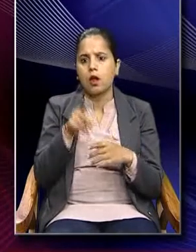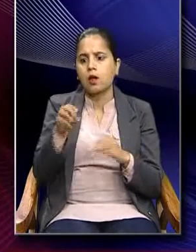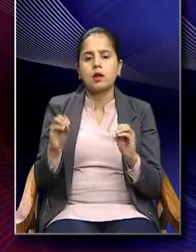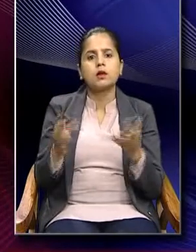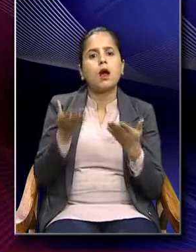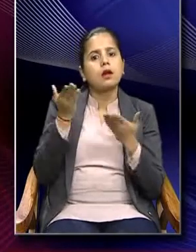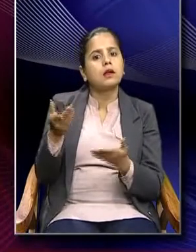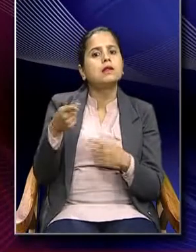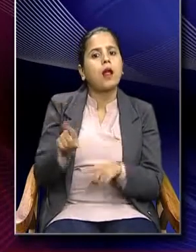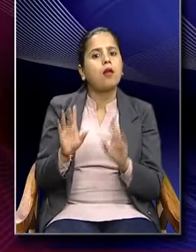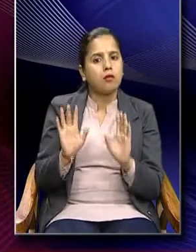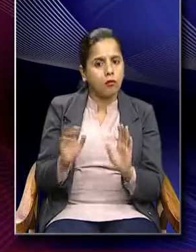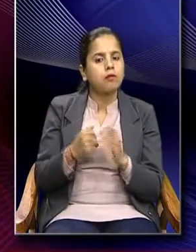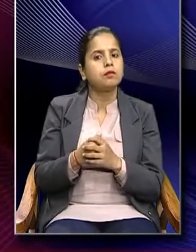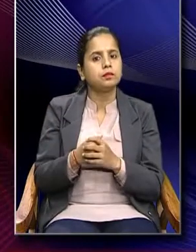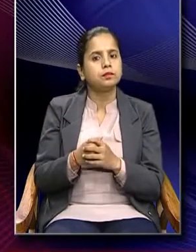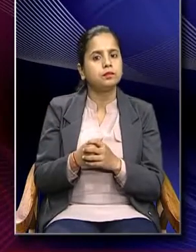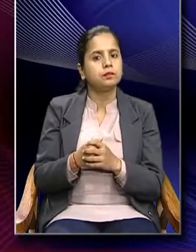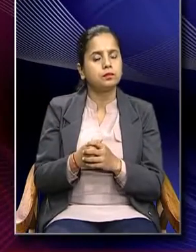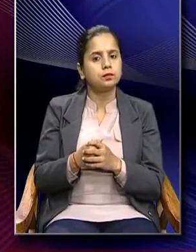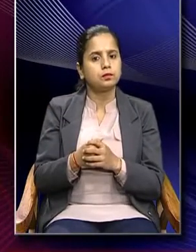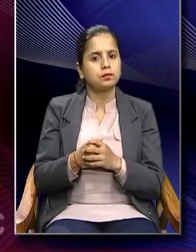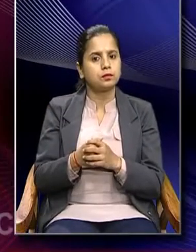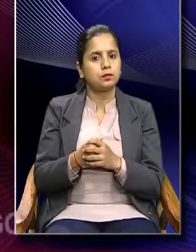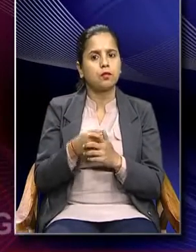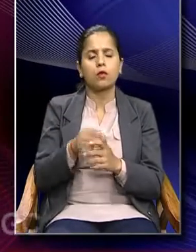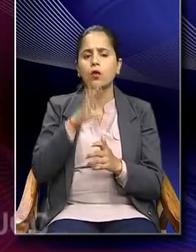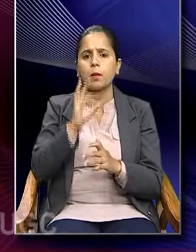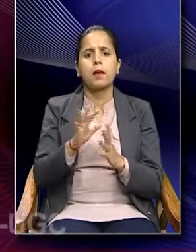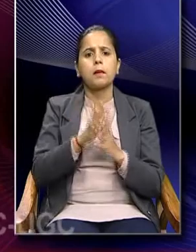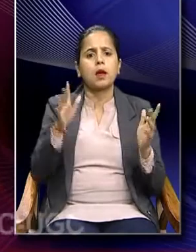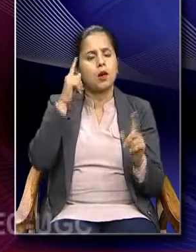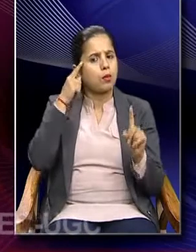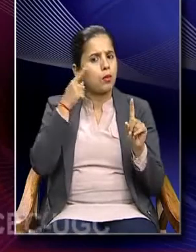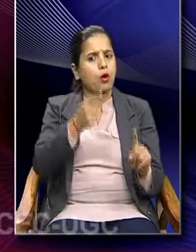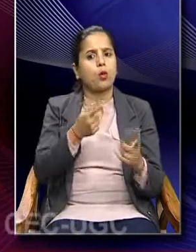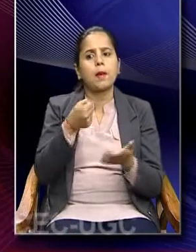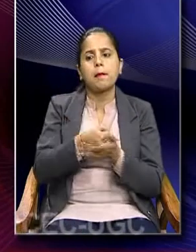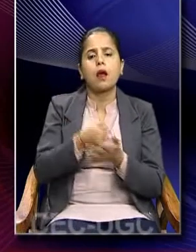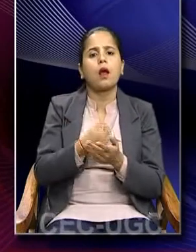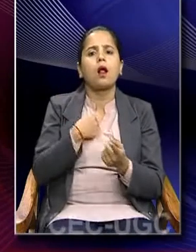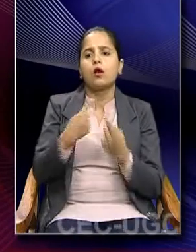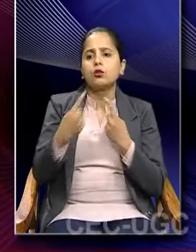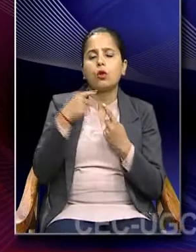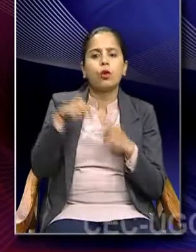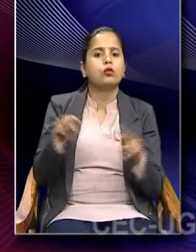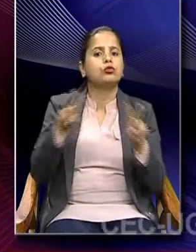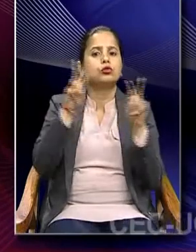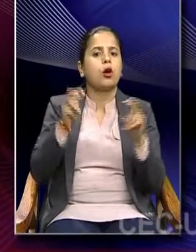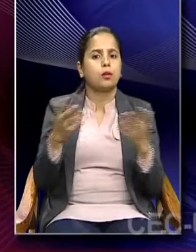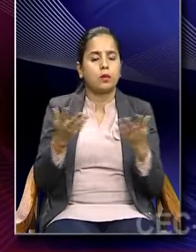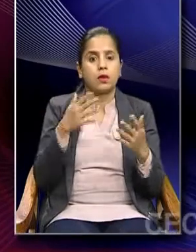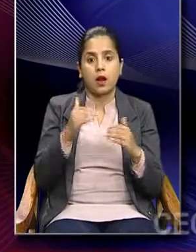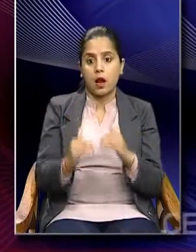them. So the main argument or the basic argument here is that